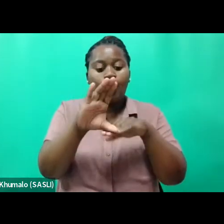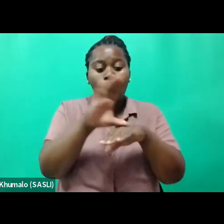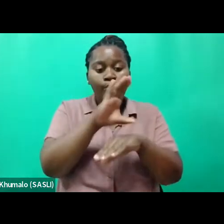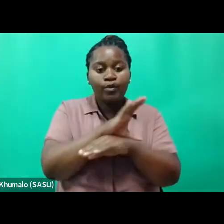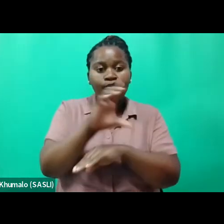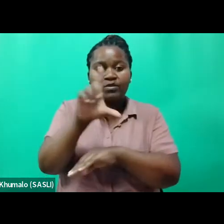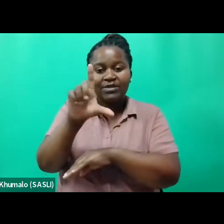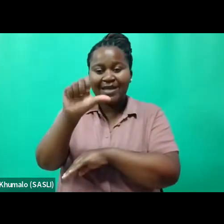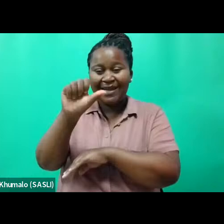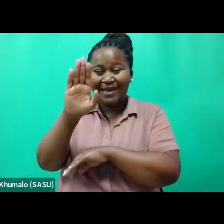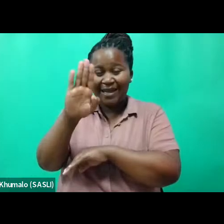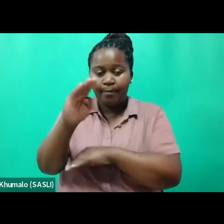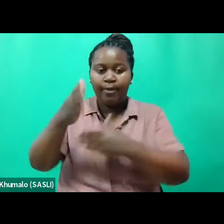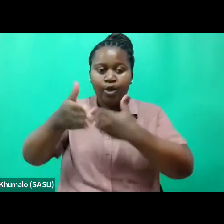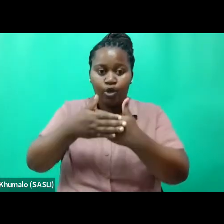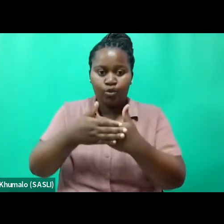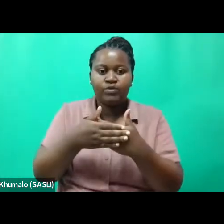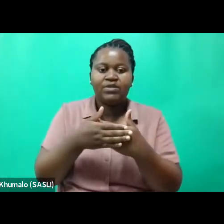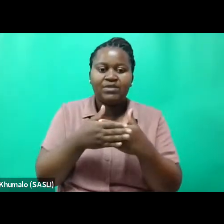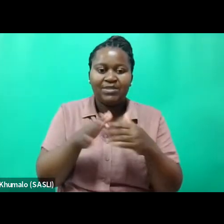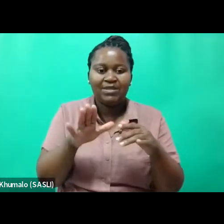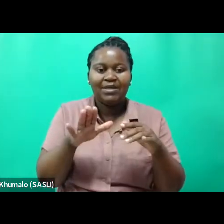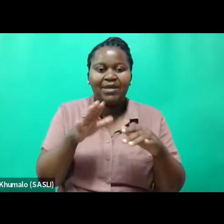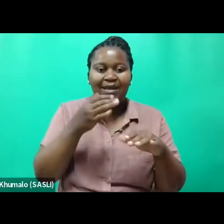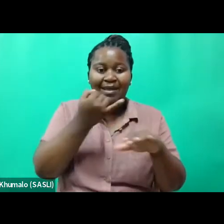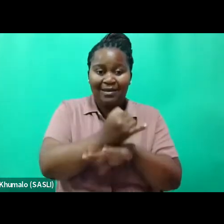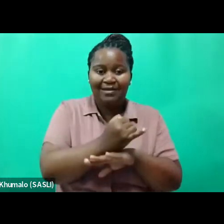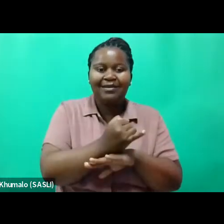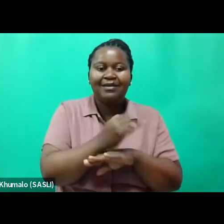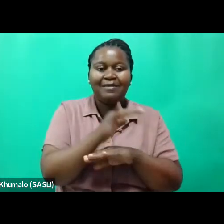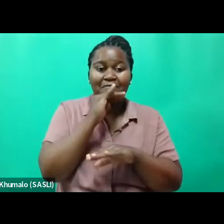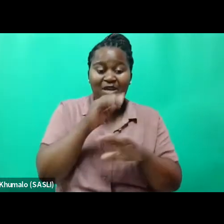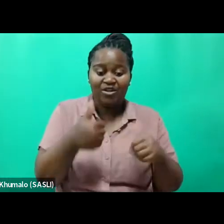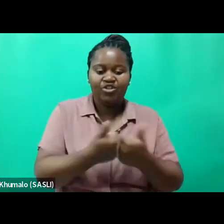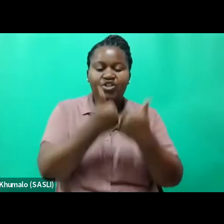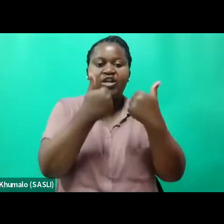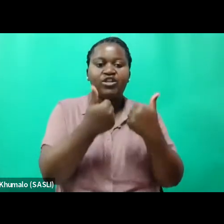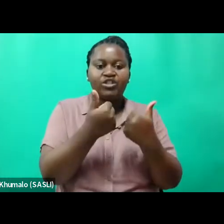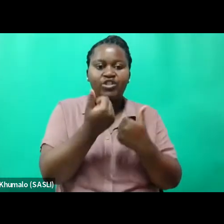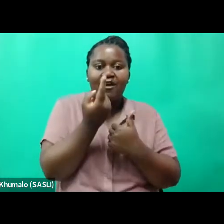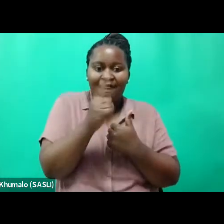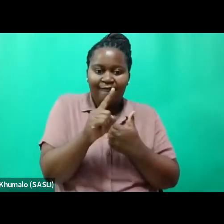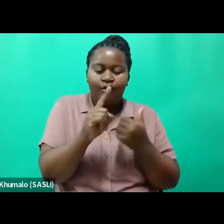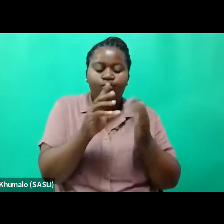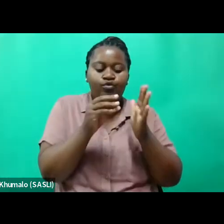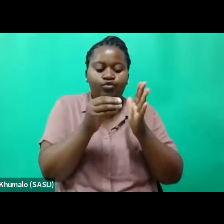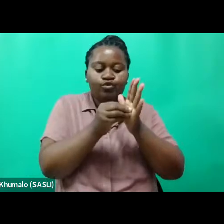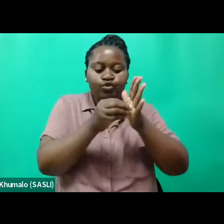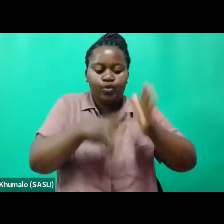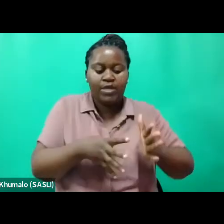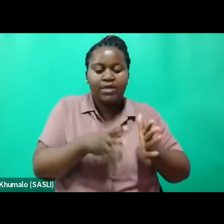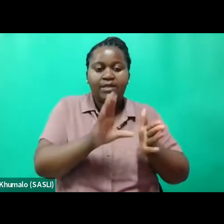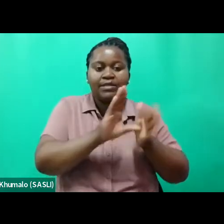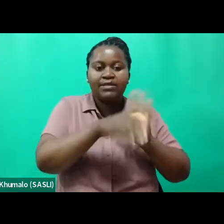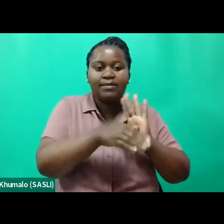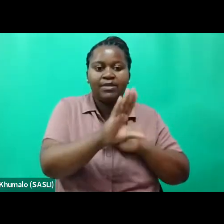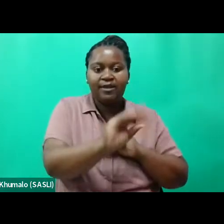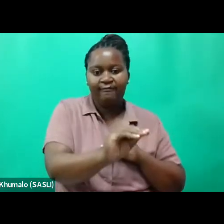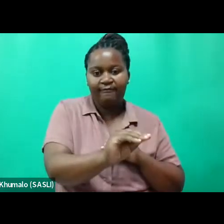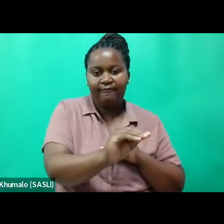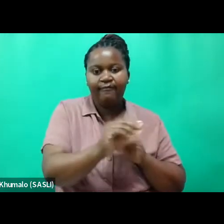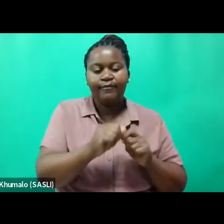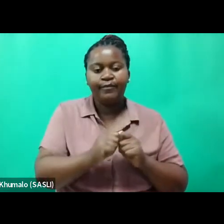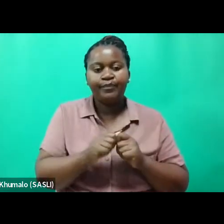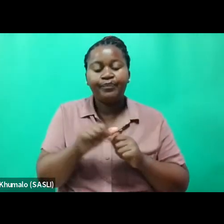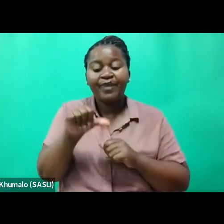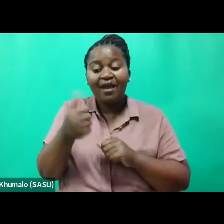early, which becomes a challenge for such students with disabilities. Other